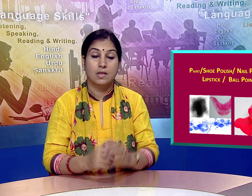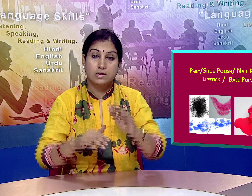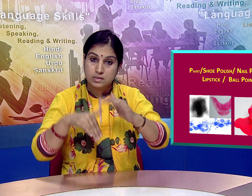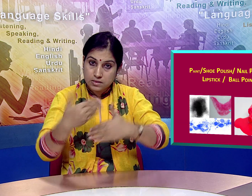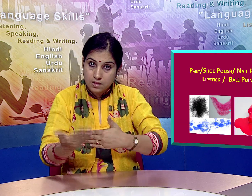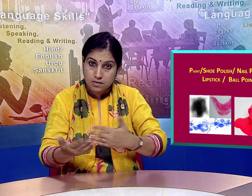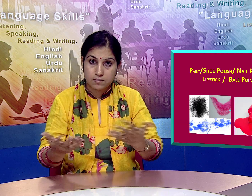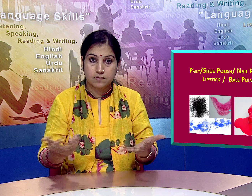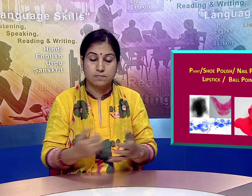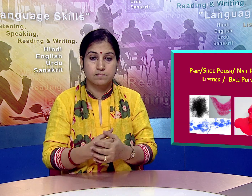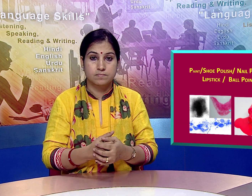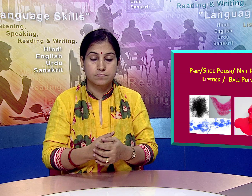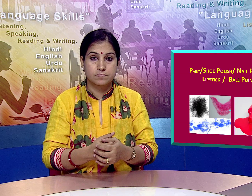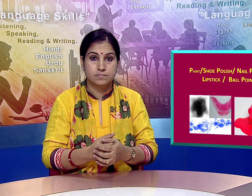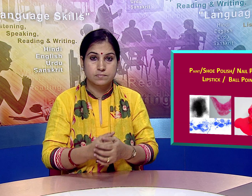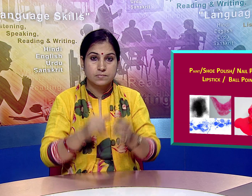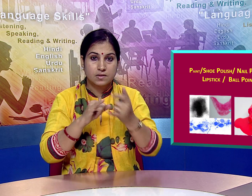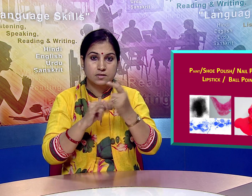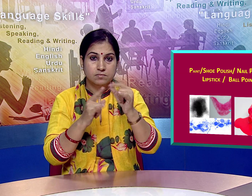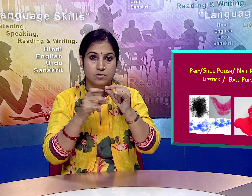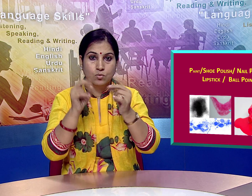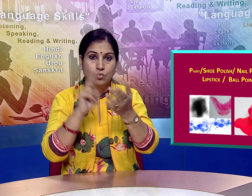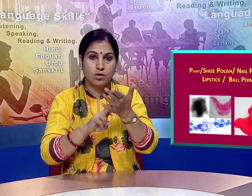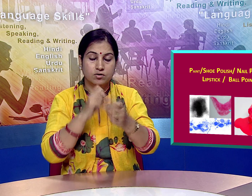and then sponge gently